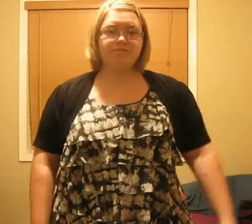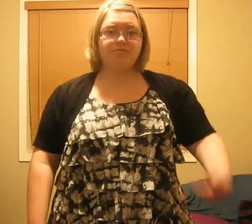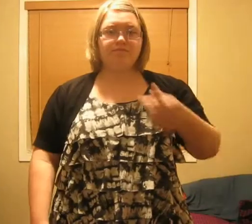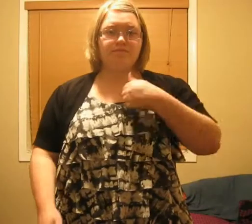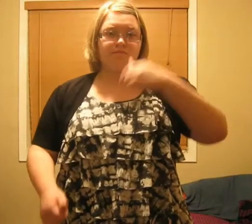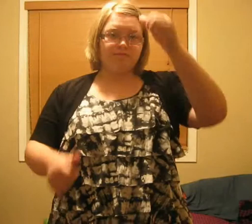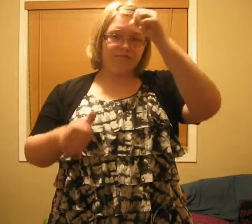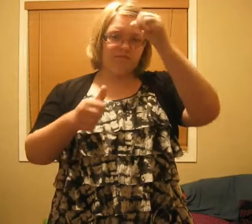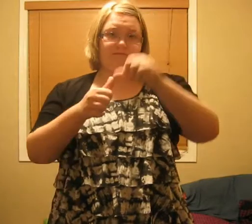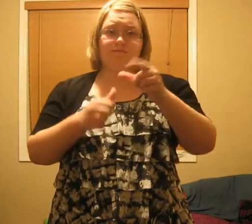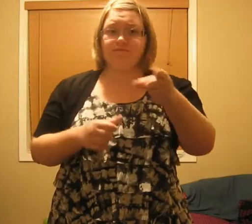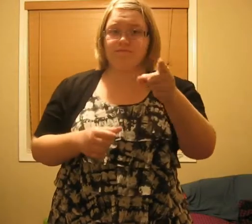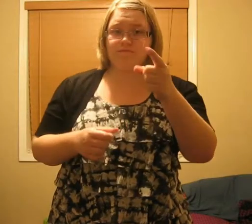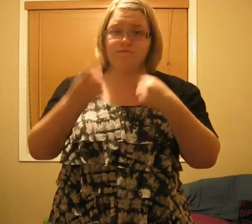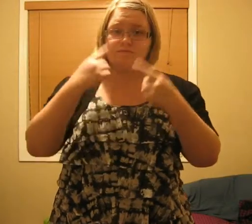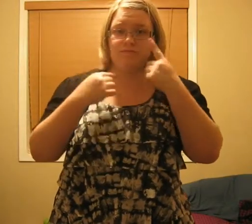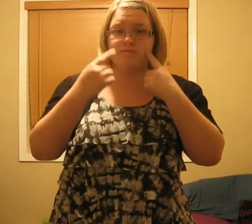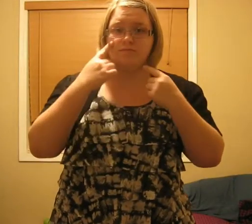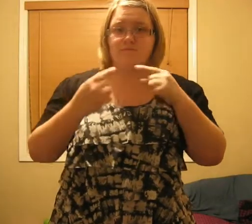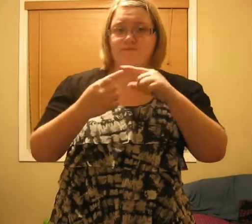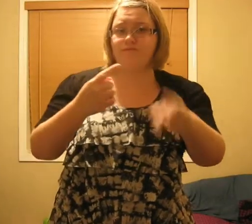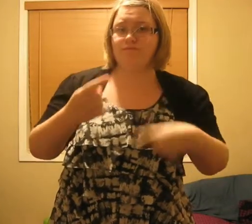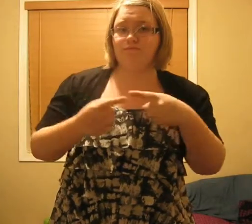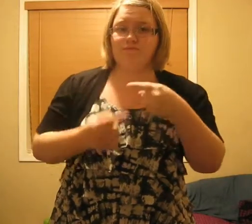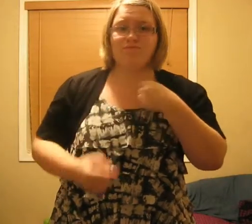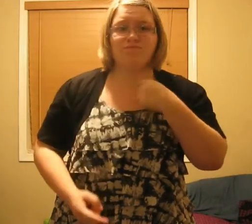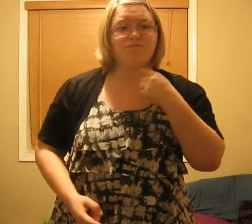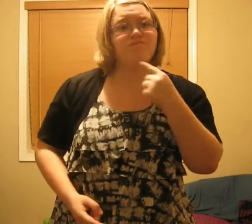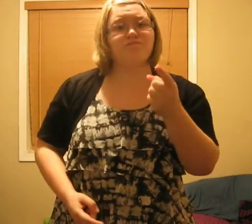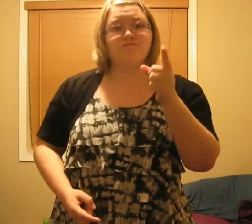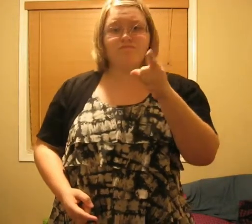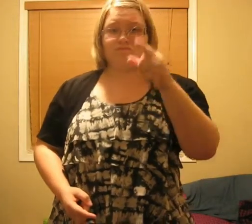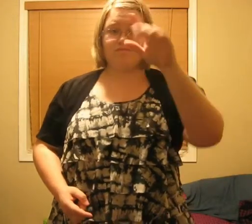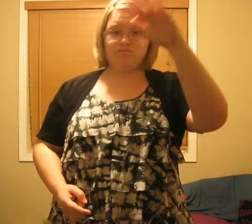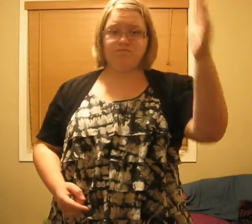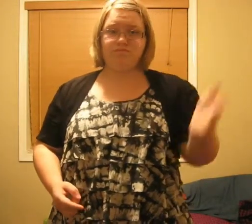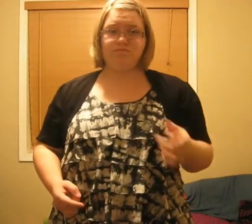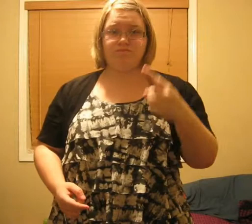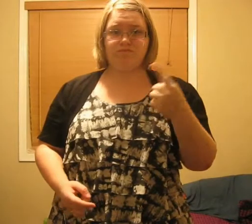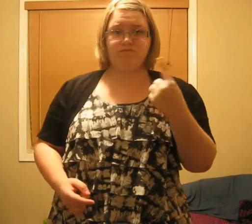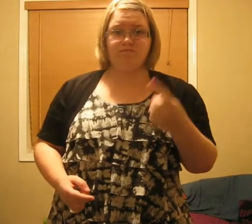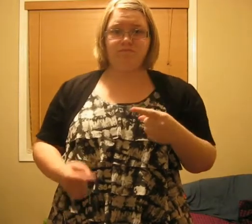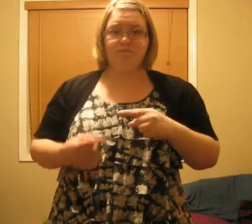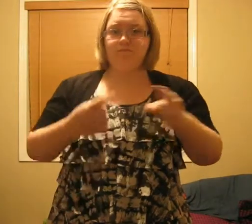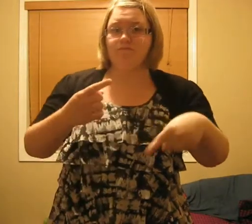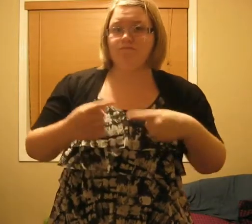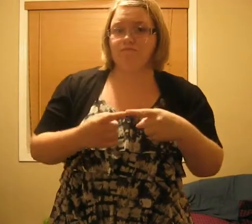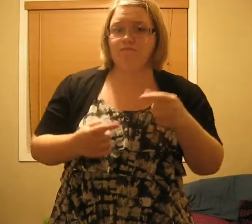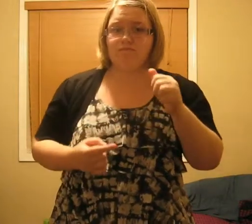I remember tears streaming down your face when I said I'll never let you go When all